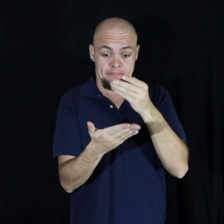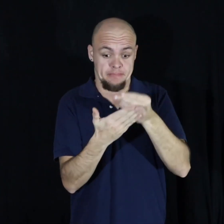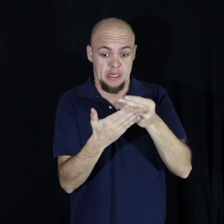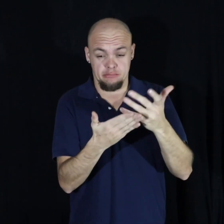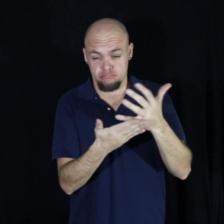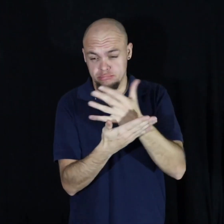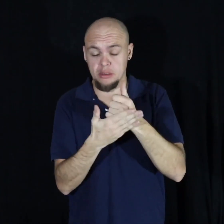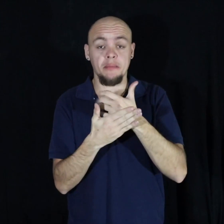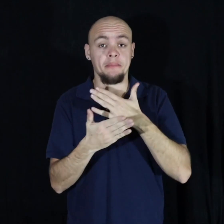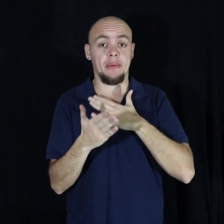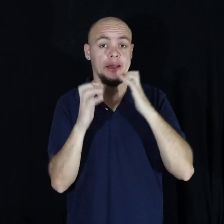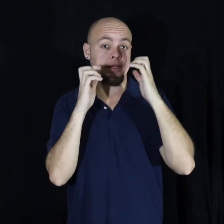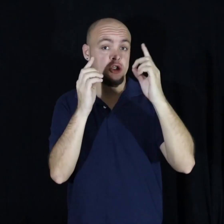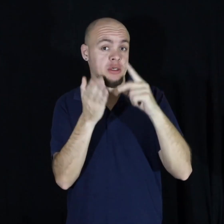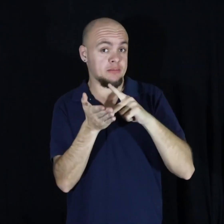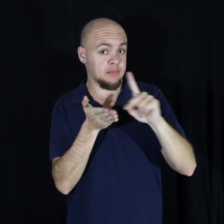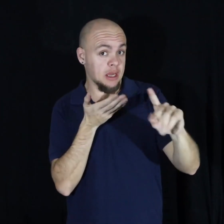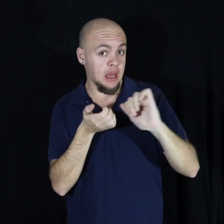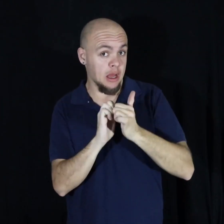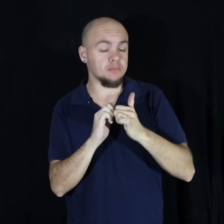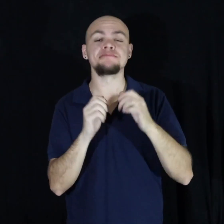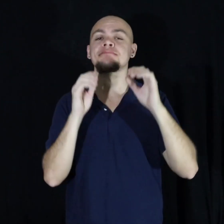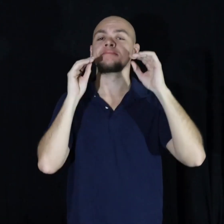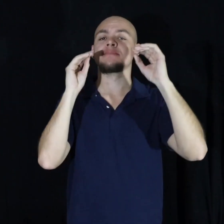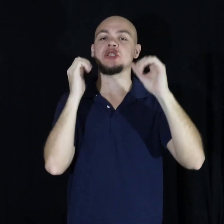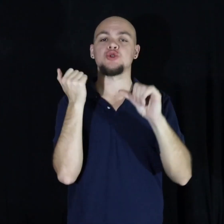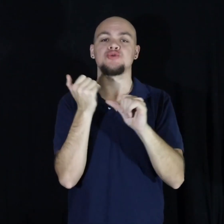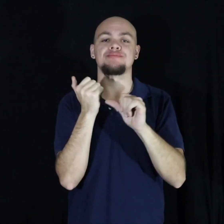for my education, I was a teaching assistant,